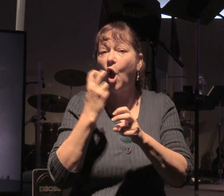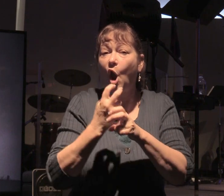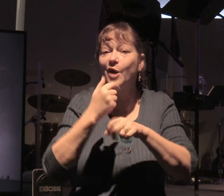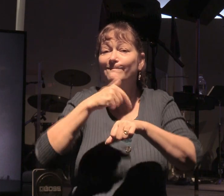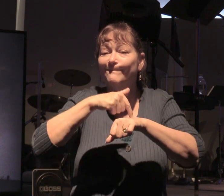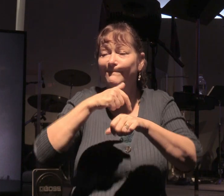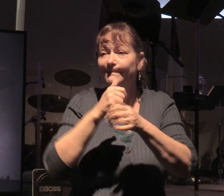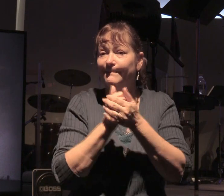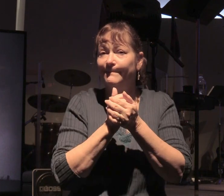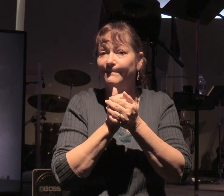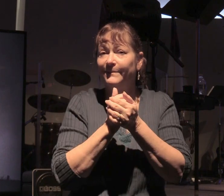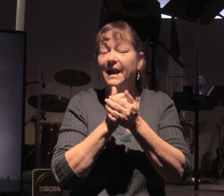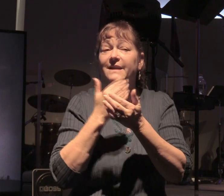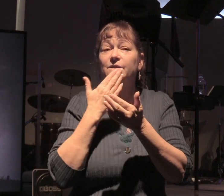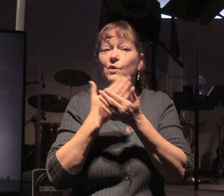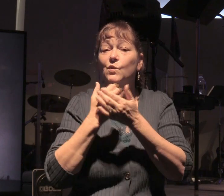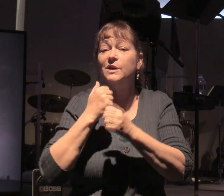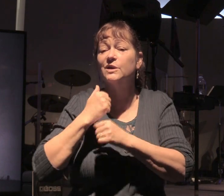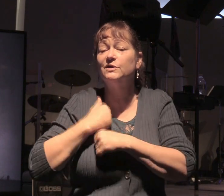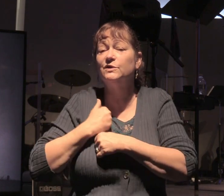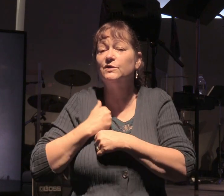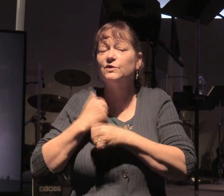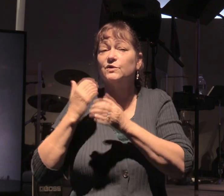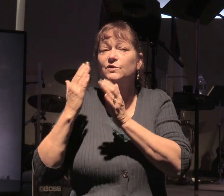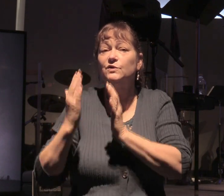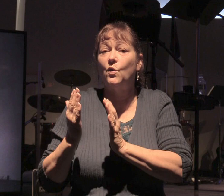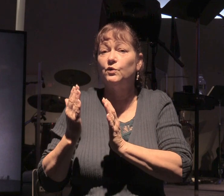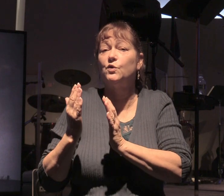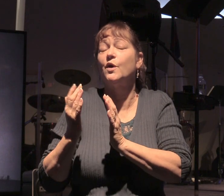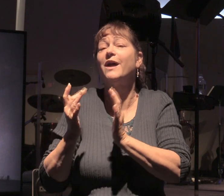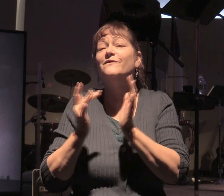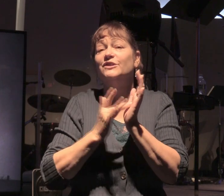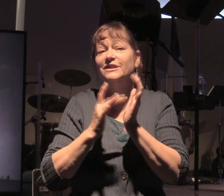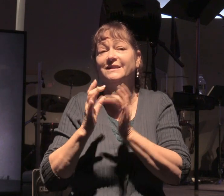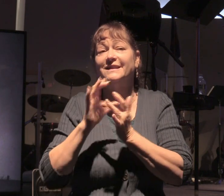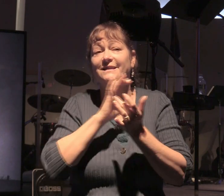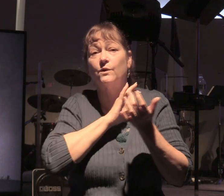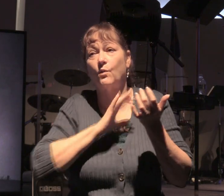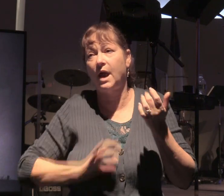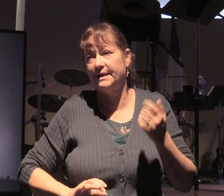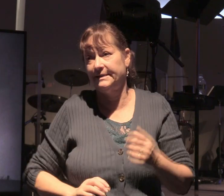hardship as a good soldier of Jesus Christ."